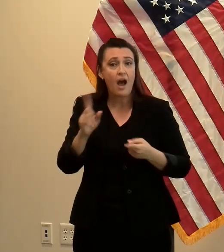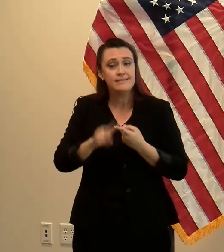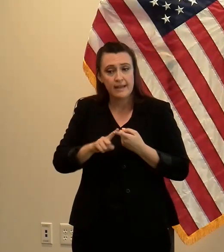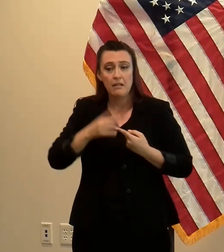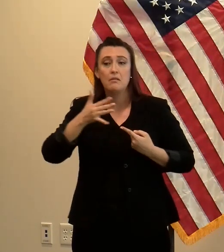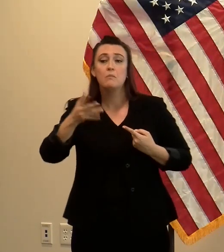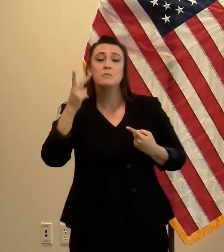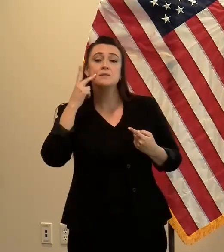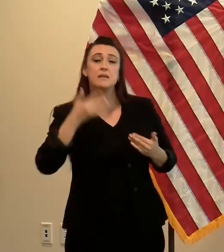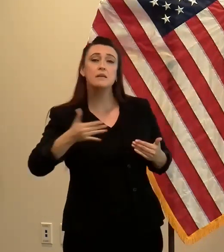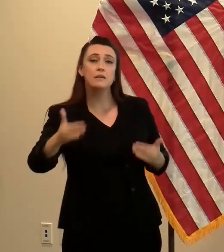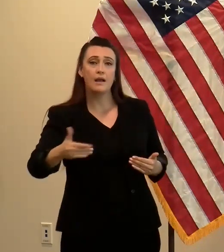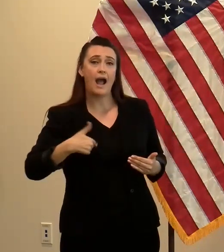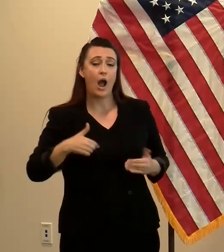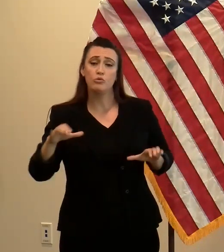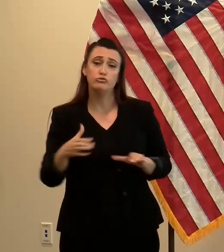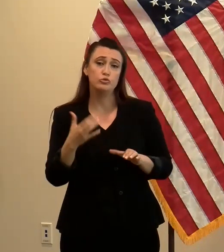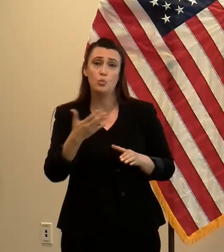for Arizona.